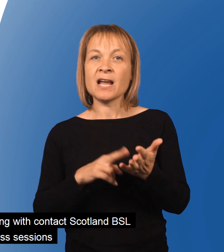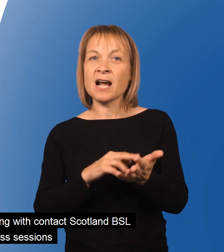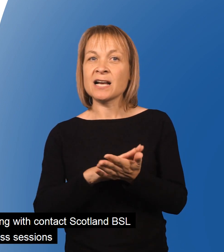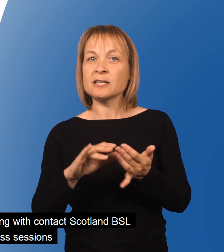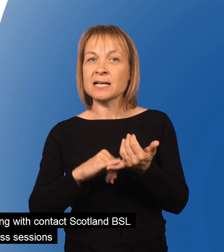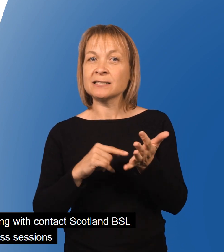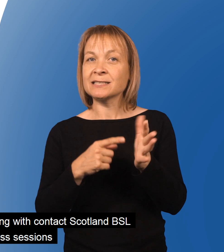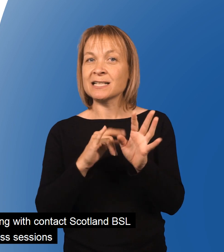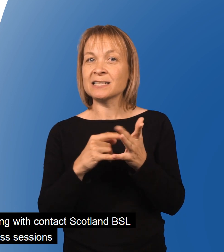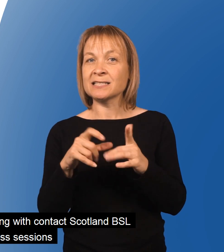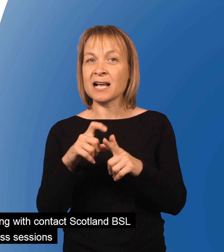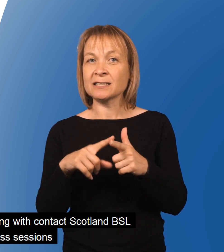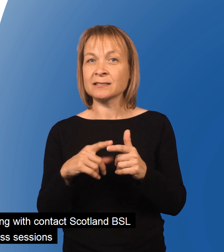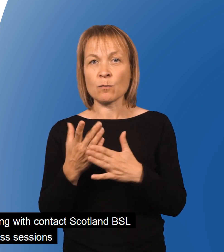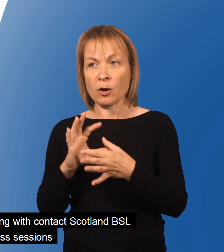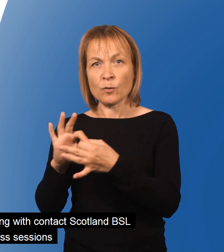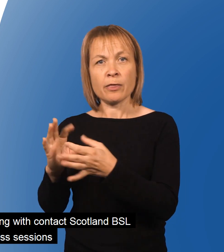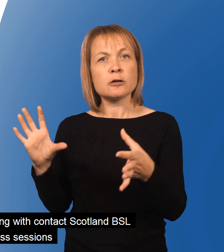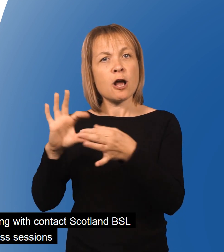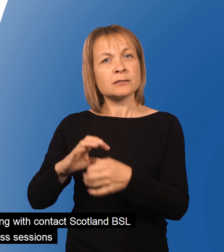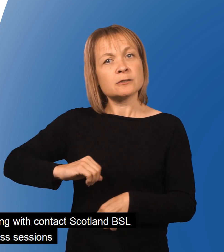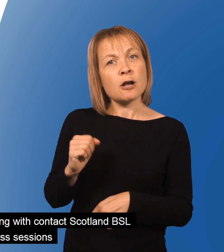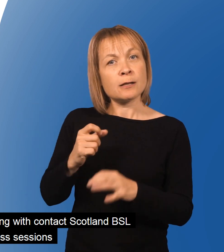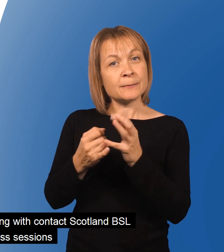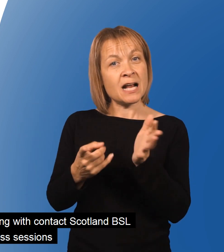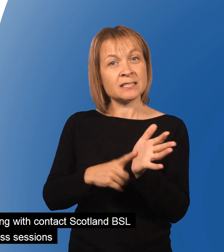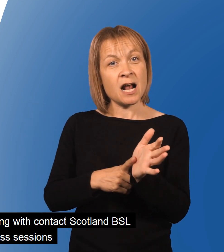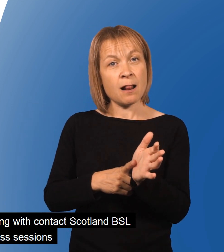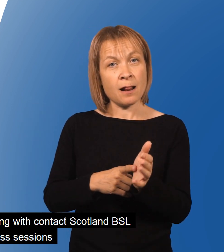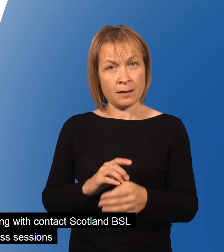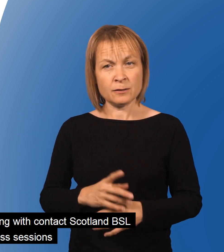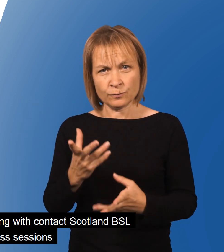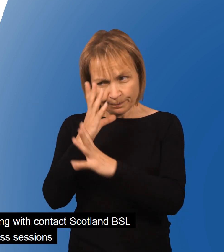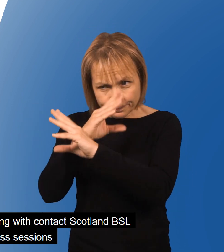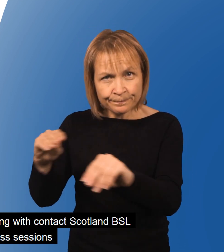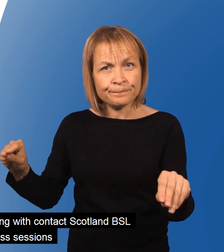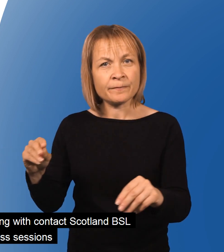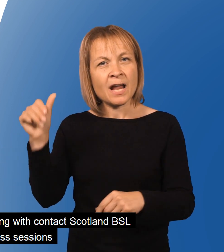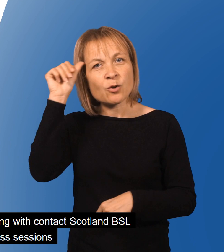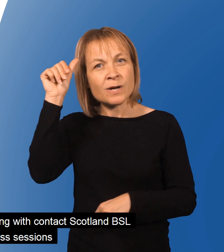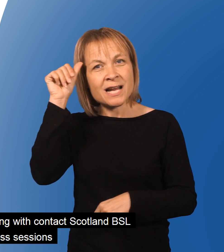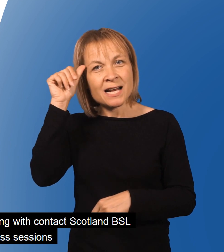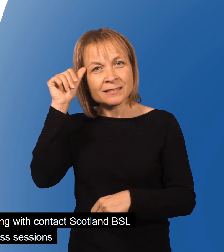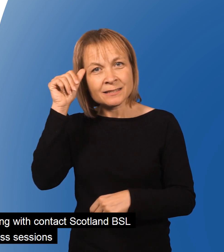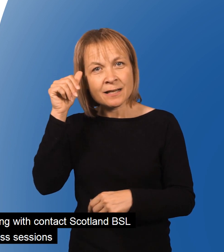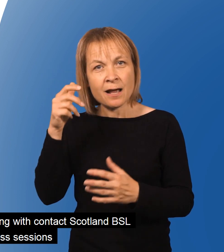NHS Tayside are working with Contact Scotland BSL to help deliver awareness sessions on how